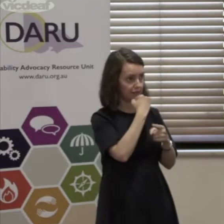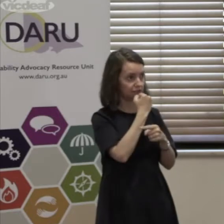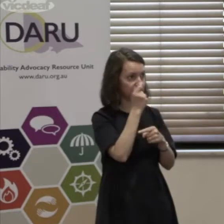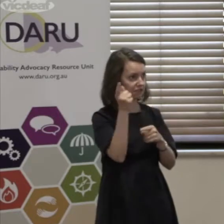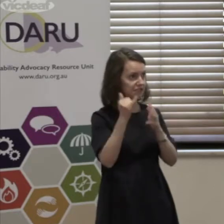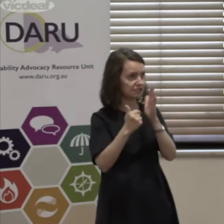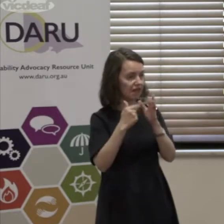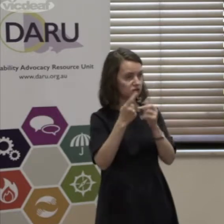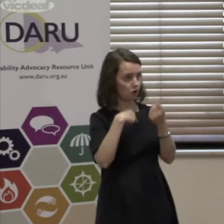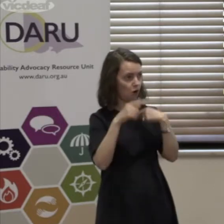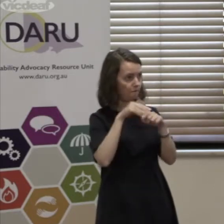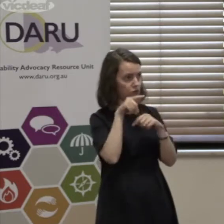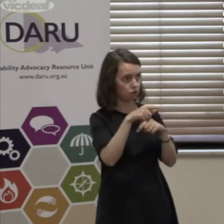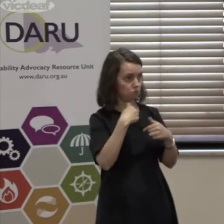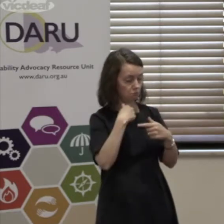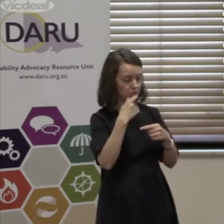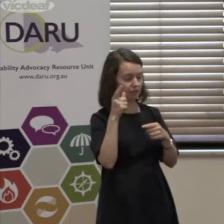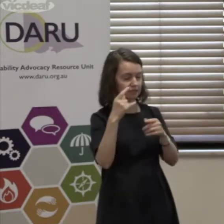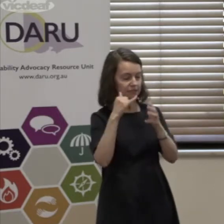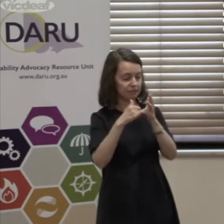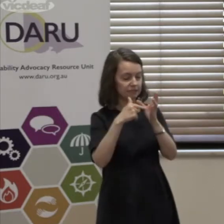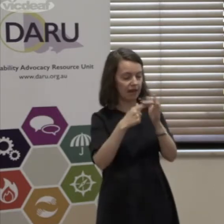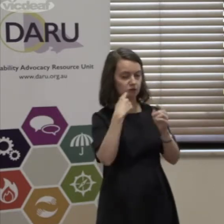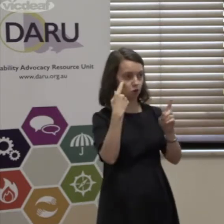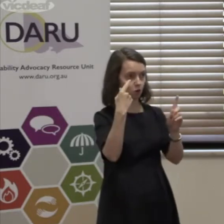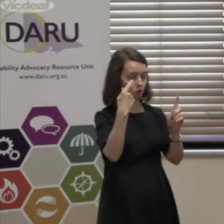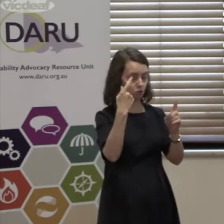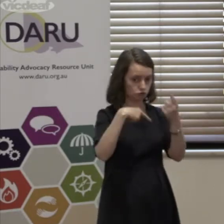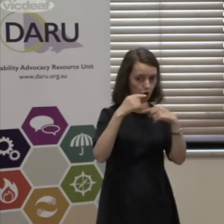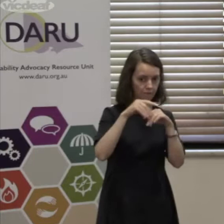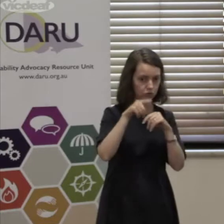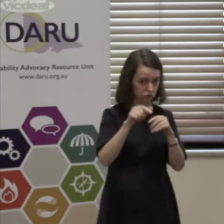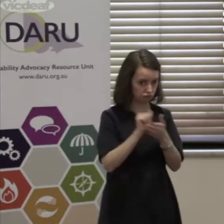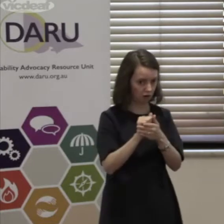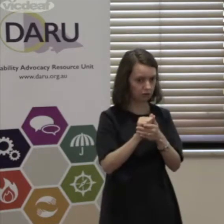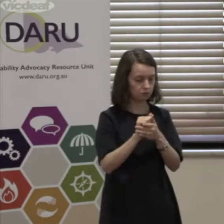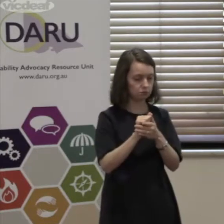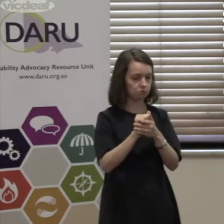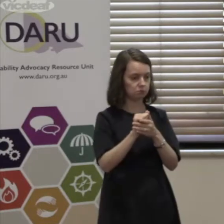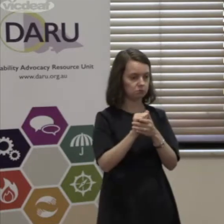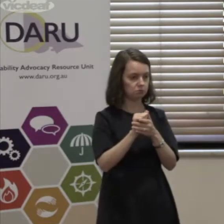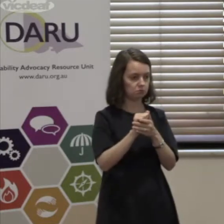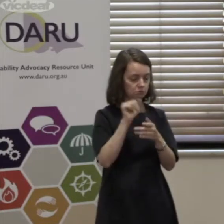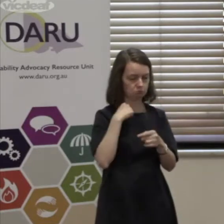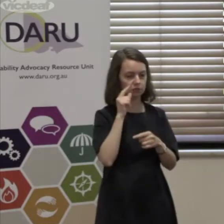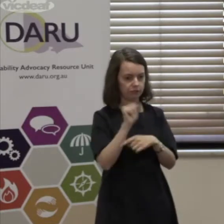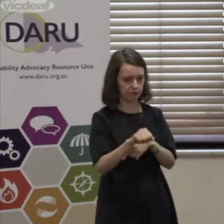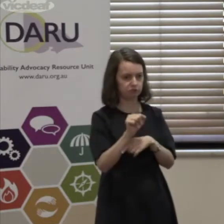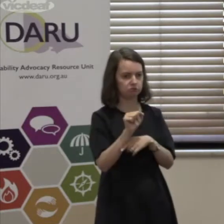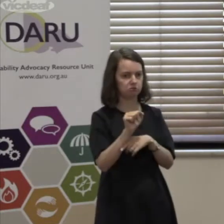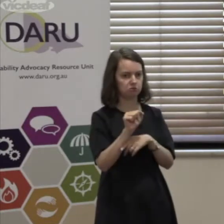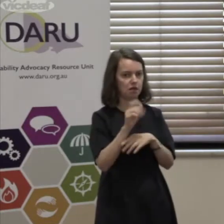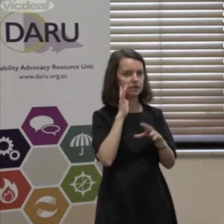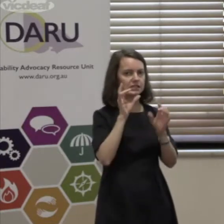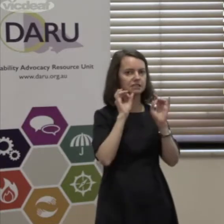information is correct, and they'll be looking at your existing package as a starting point. And so when you come into the